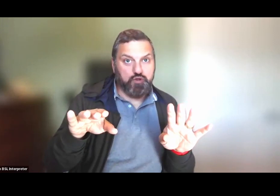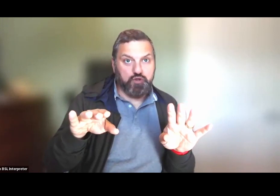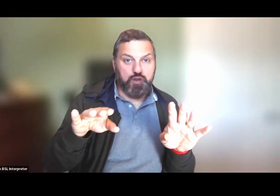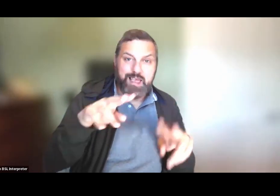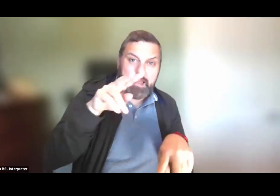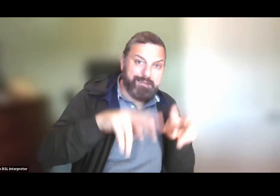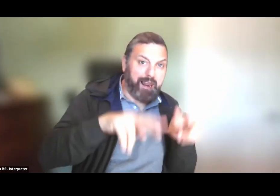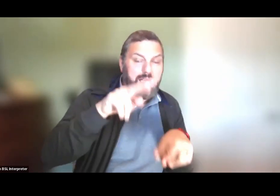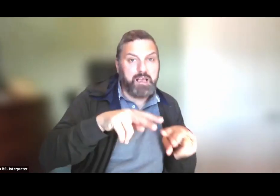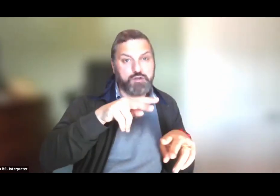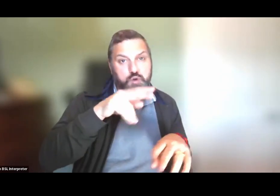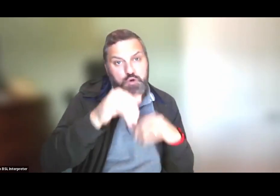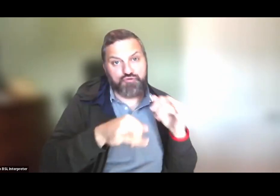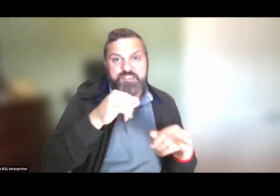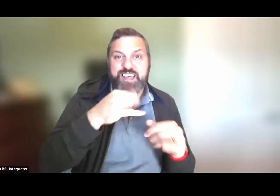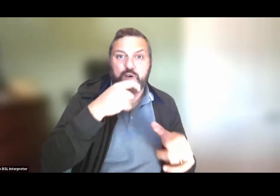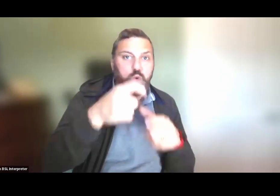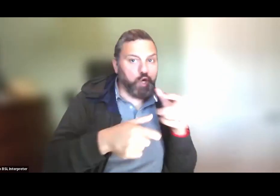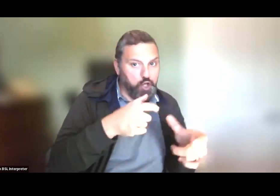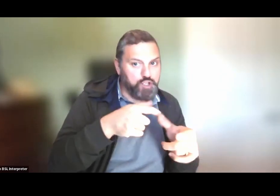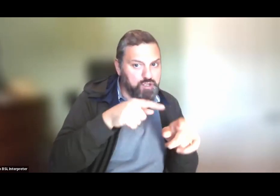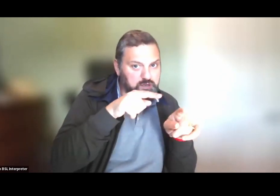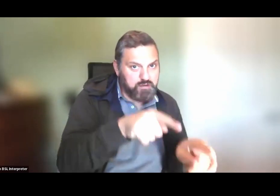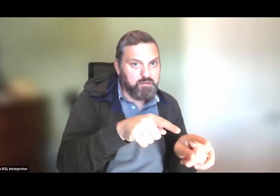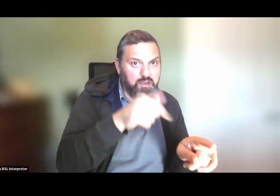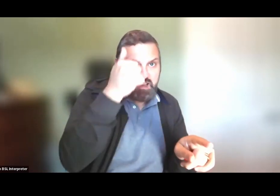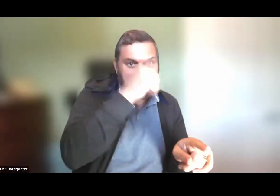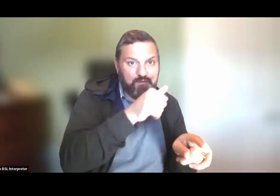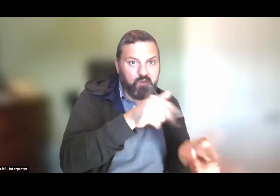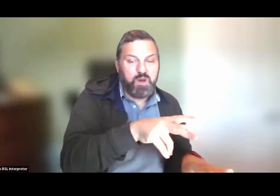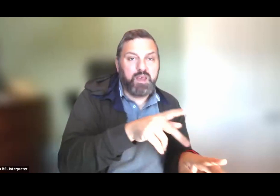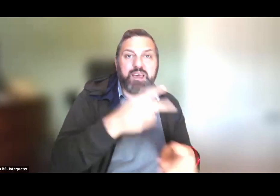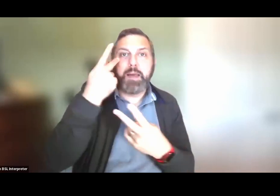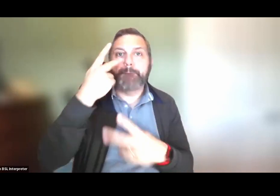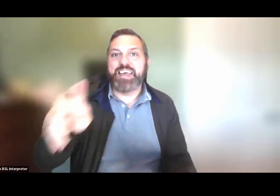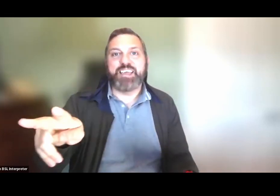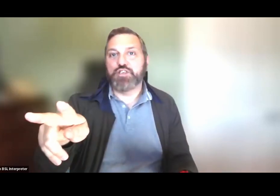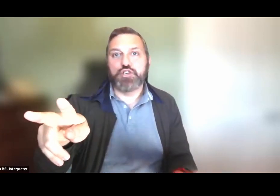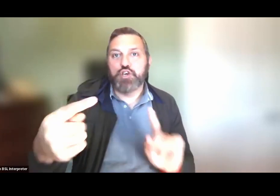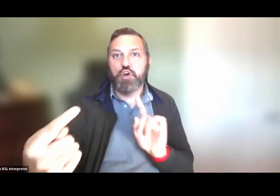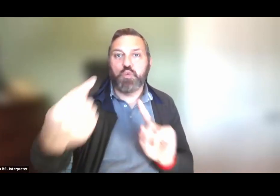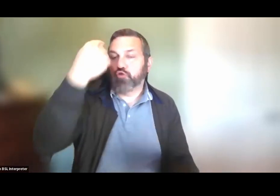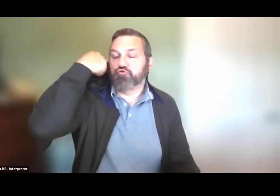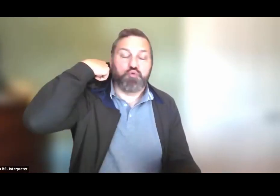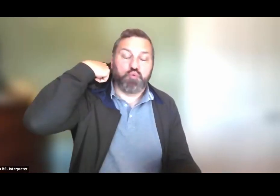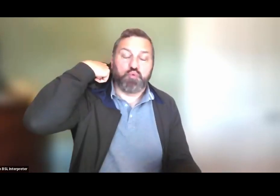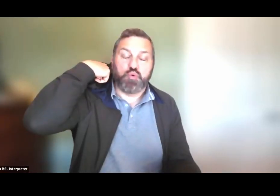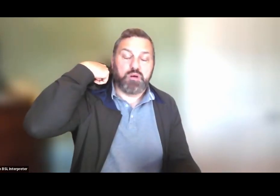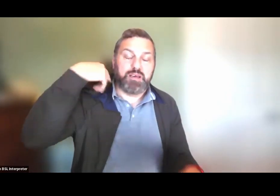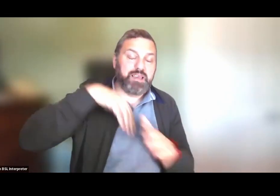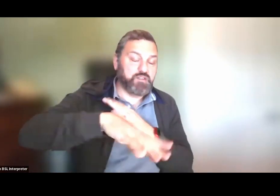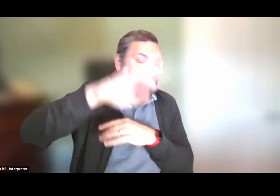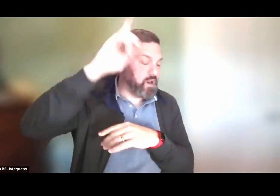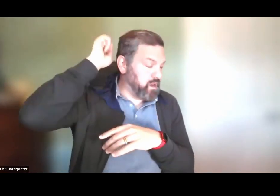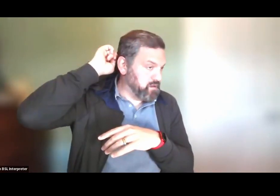analyze and critique and interrogate words. That's a very academic training. Images almost slip past that defense mechanism. They slip into the back of our